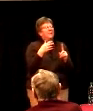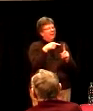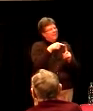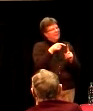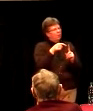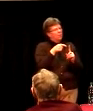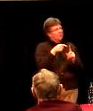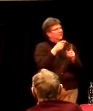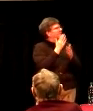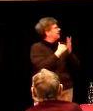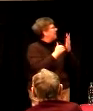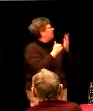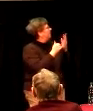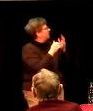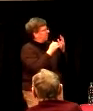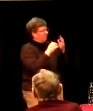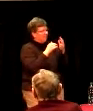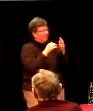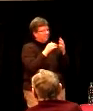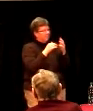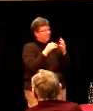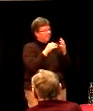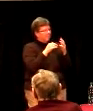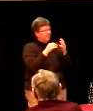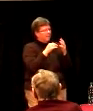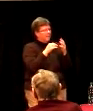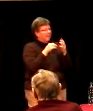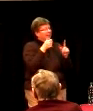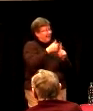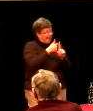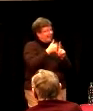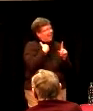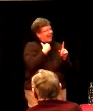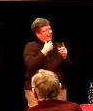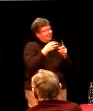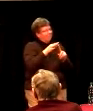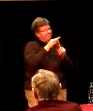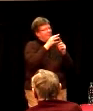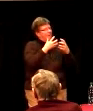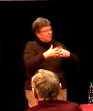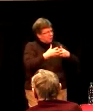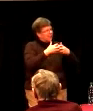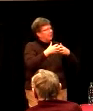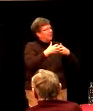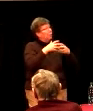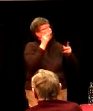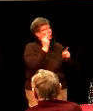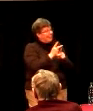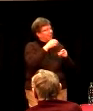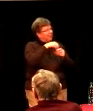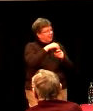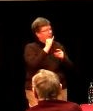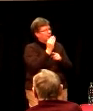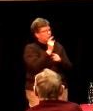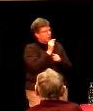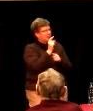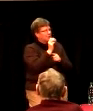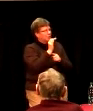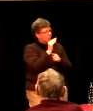series of instruments here such that when it reached certain heights, it would drop ballast to keep it in the jet stream as much as it could.